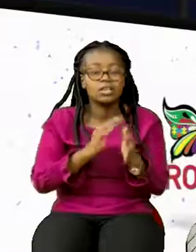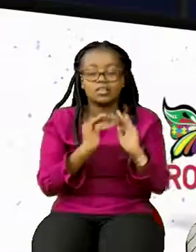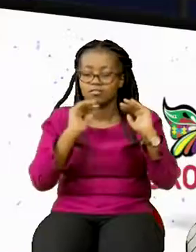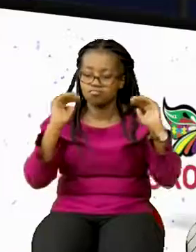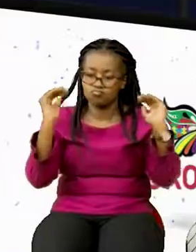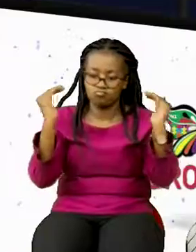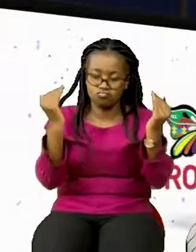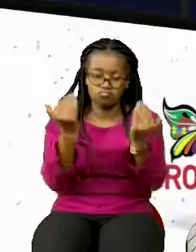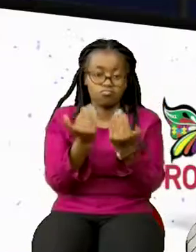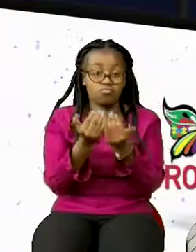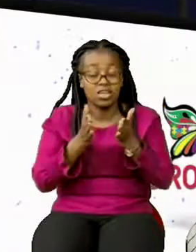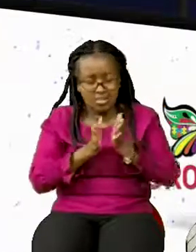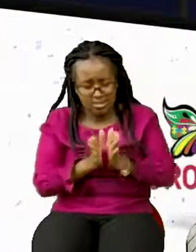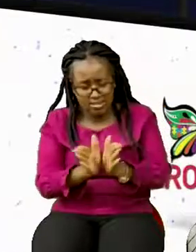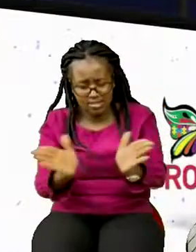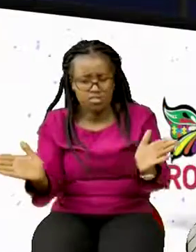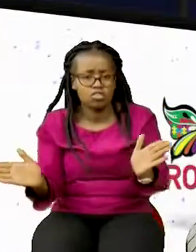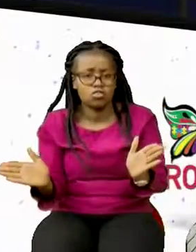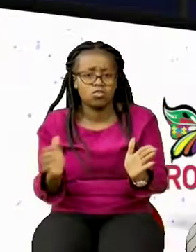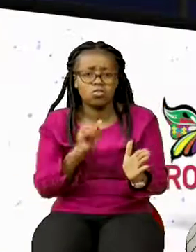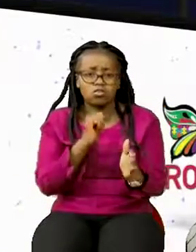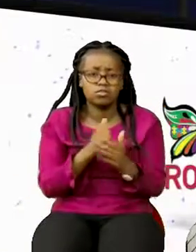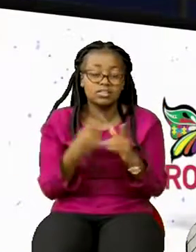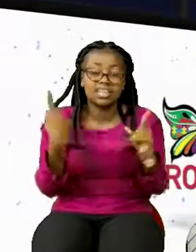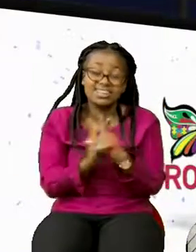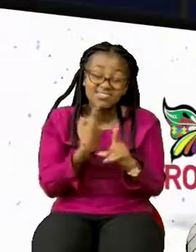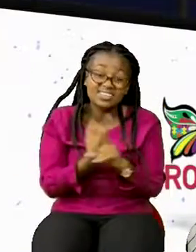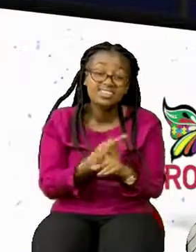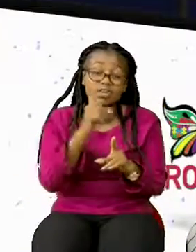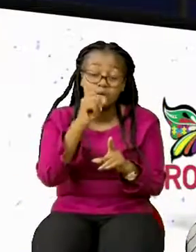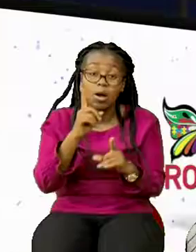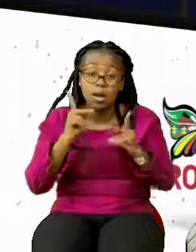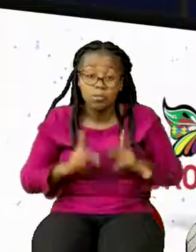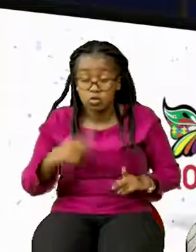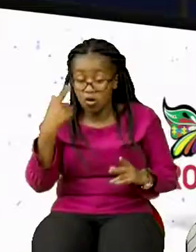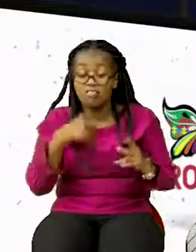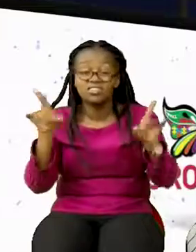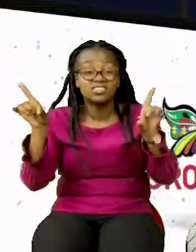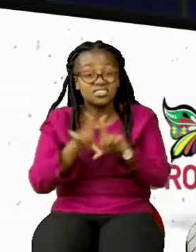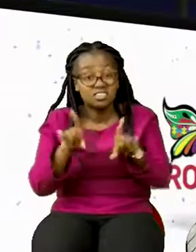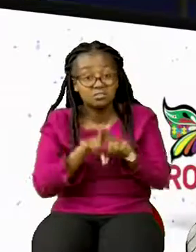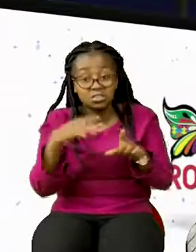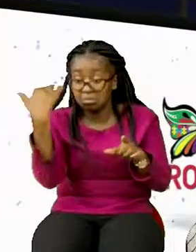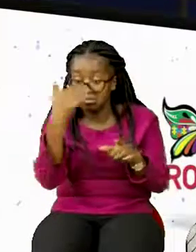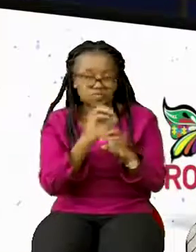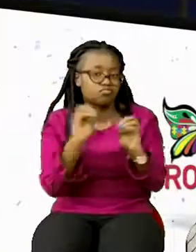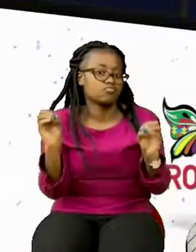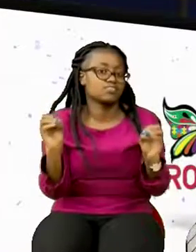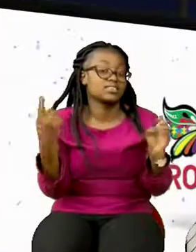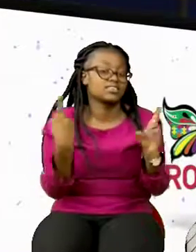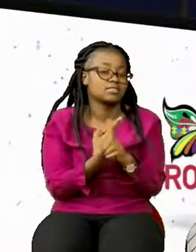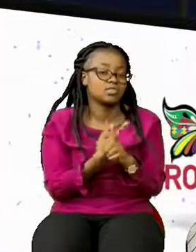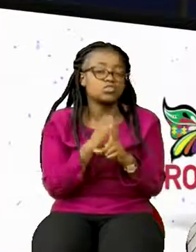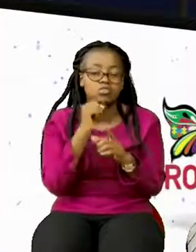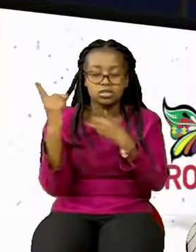wide spectrum, that you could be having this and not that, and there is no one person who is equal and similar to the other. So do not